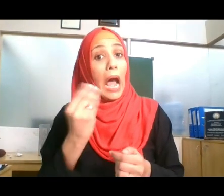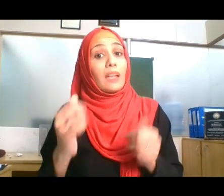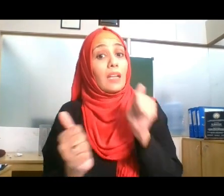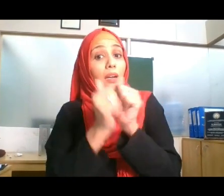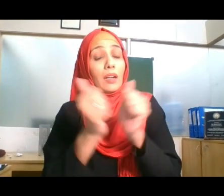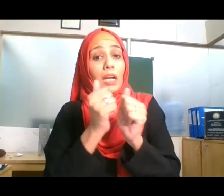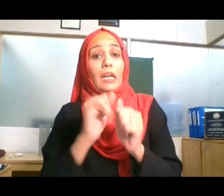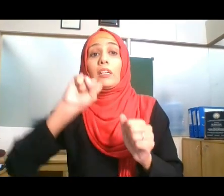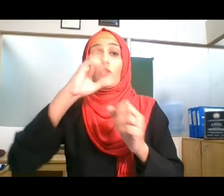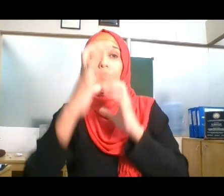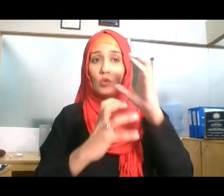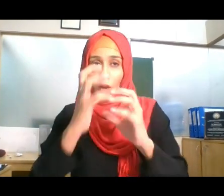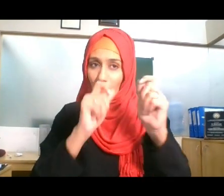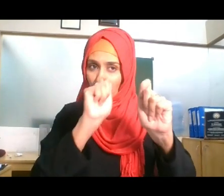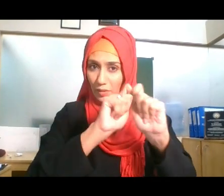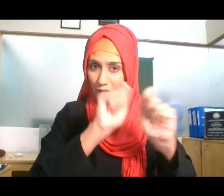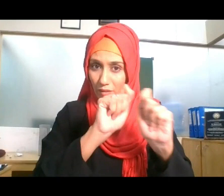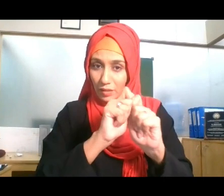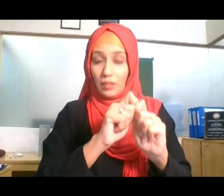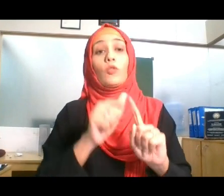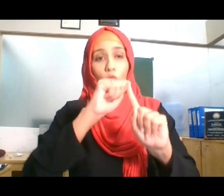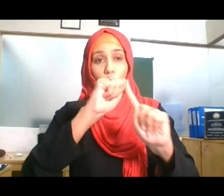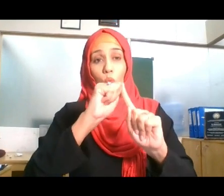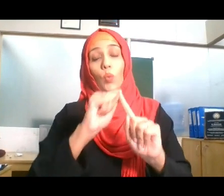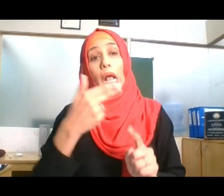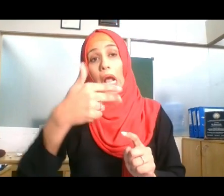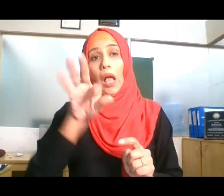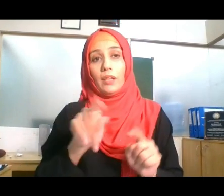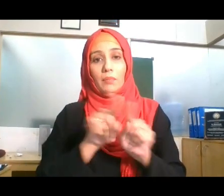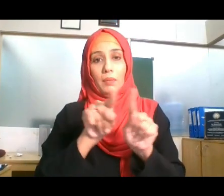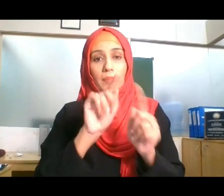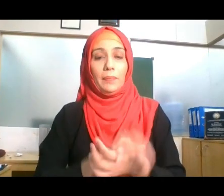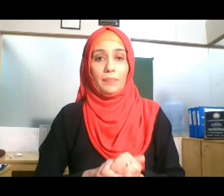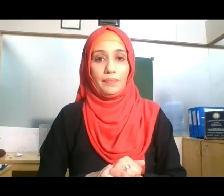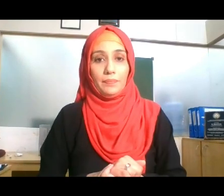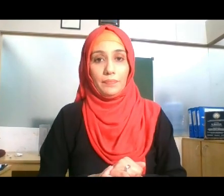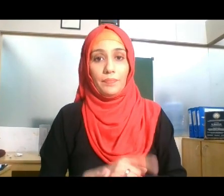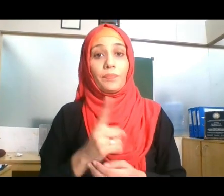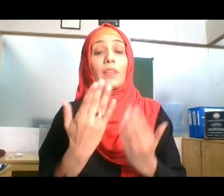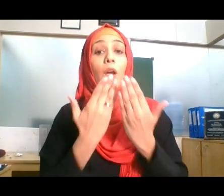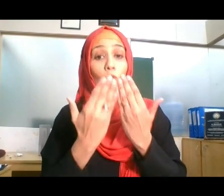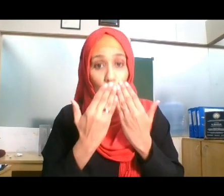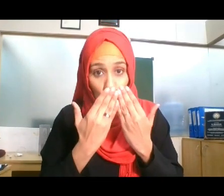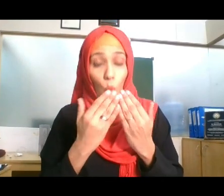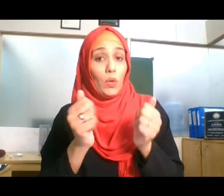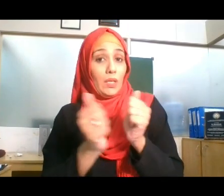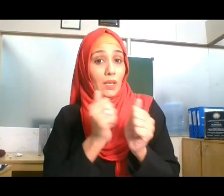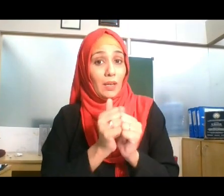software design for this very purpose. We've created open source tools for accessibility,